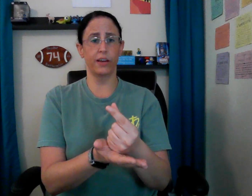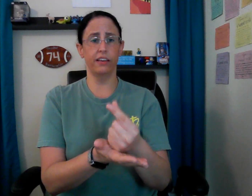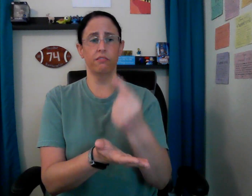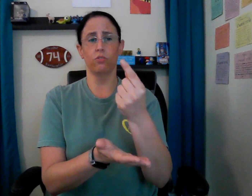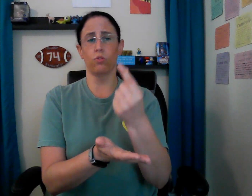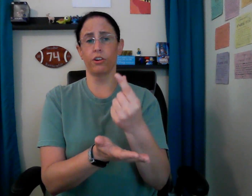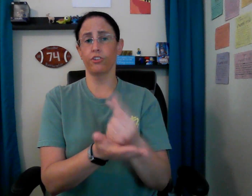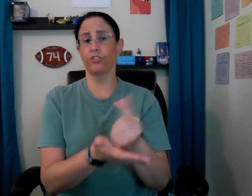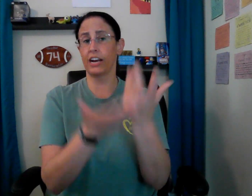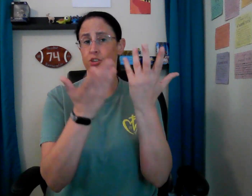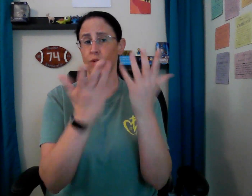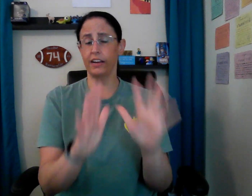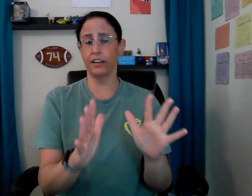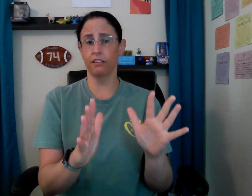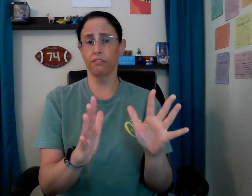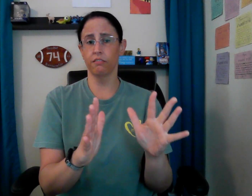graduate or graduated,